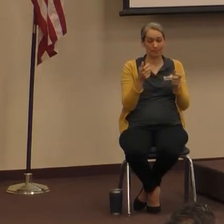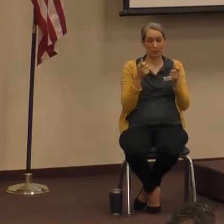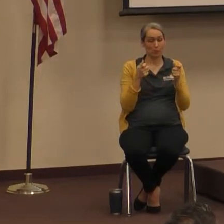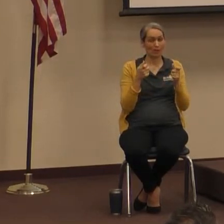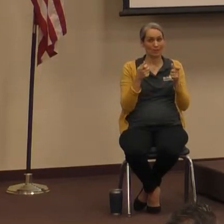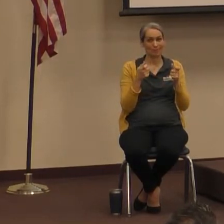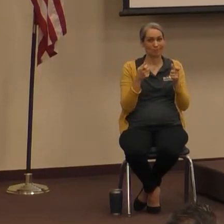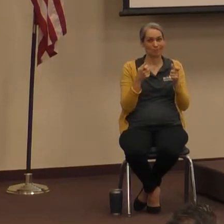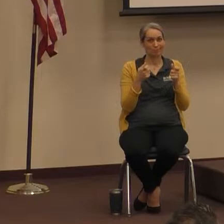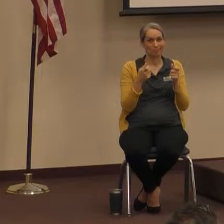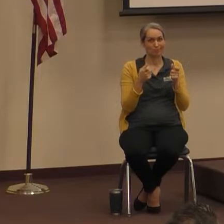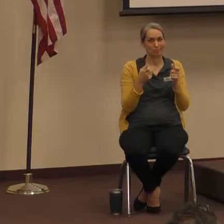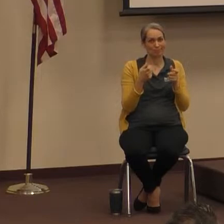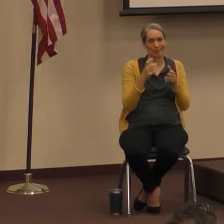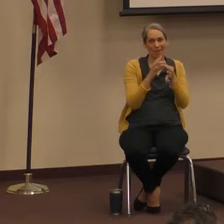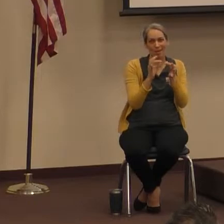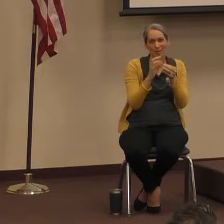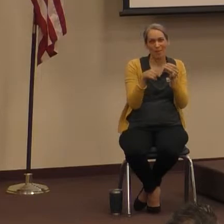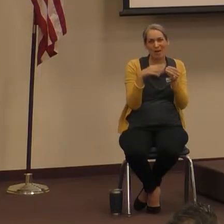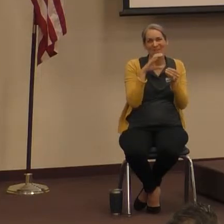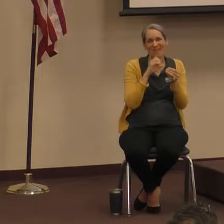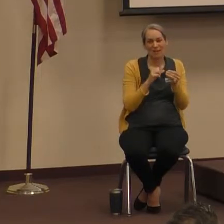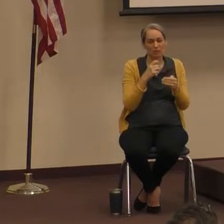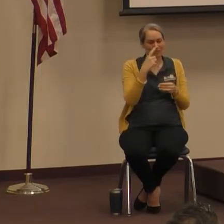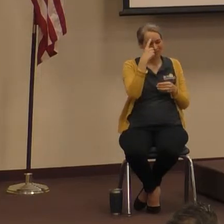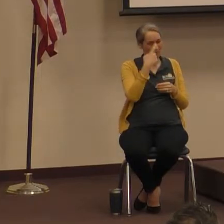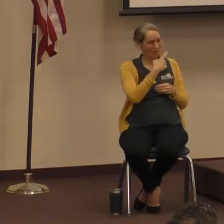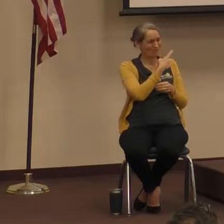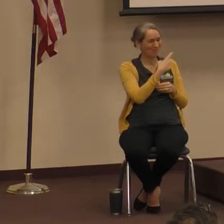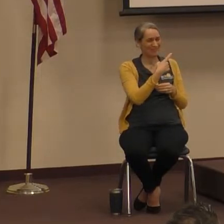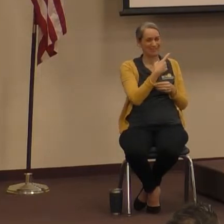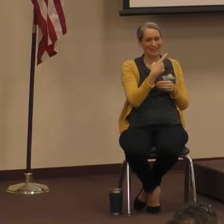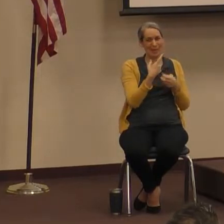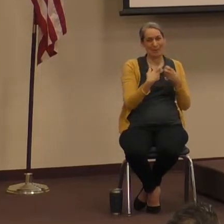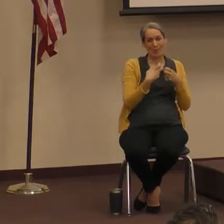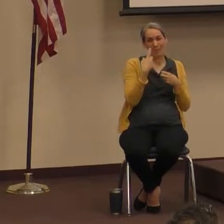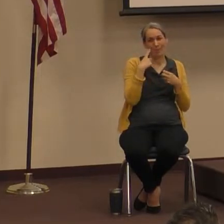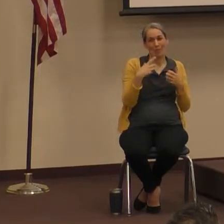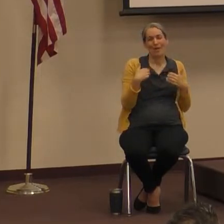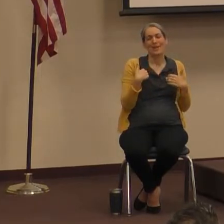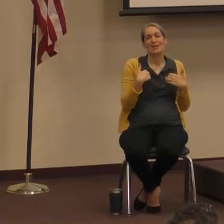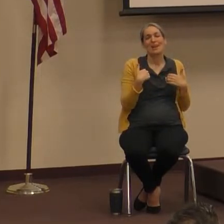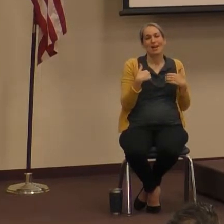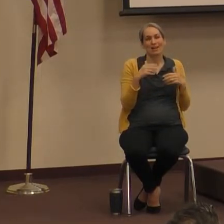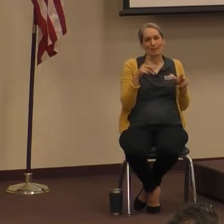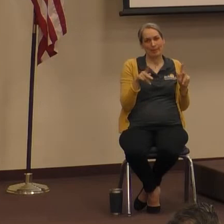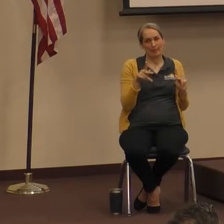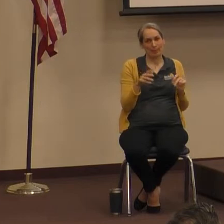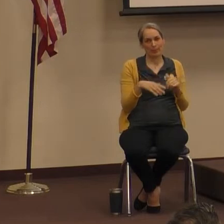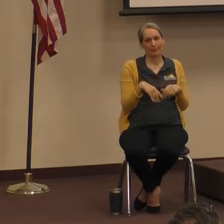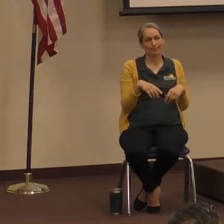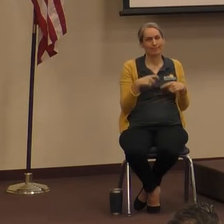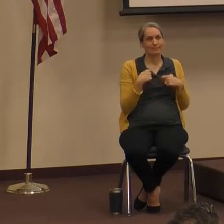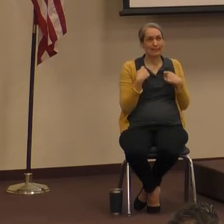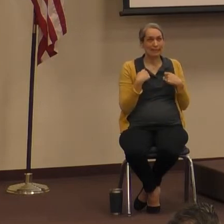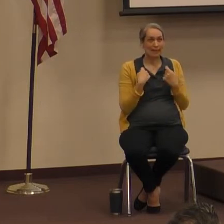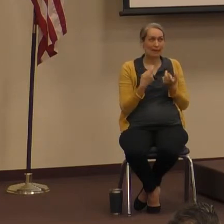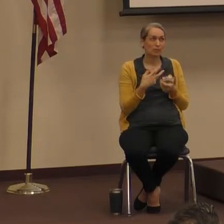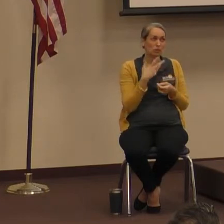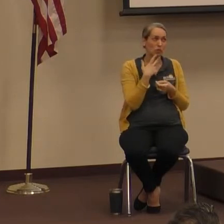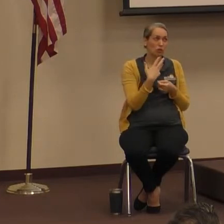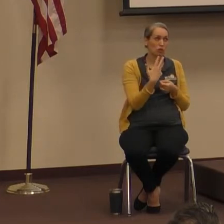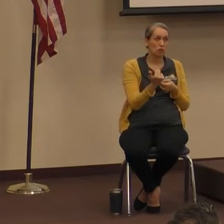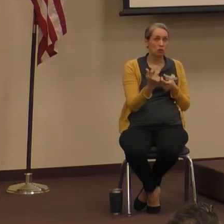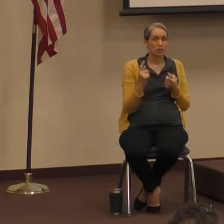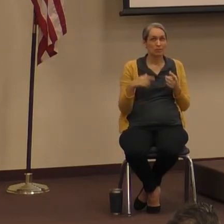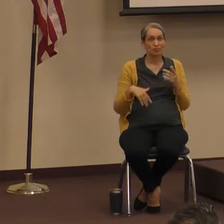the age, we look at it and we go, well, this is mainly a young man's problem, right? So this is really going to be the teenage, 13 to